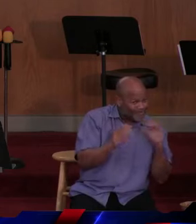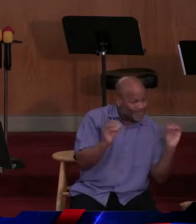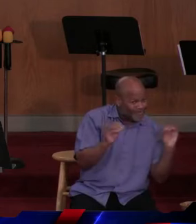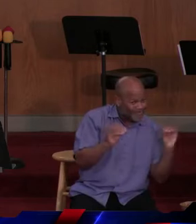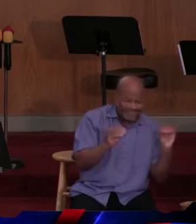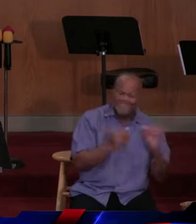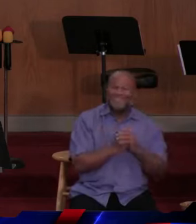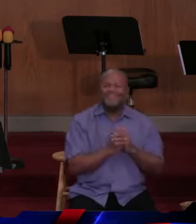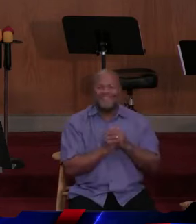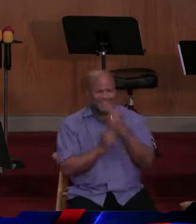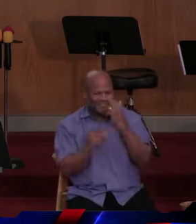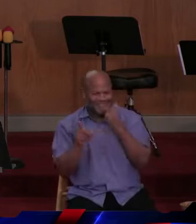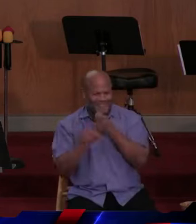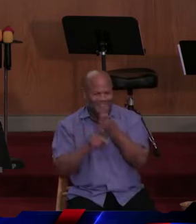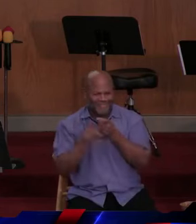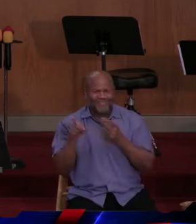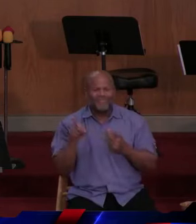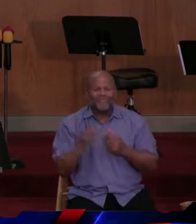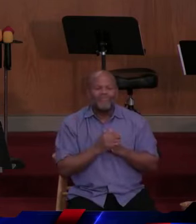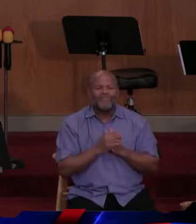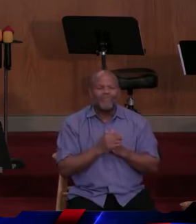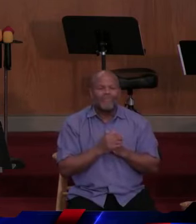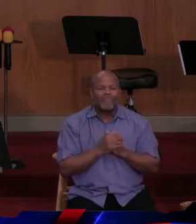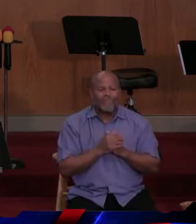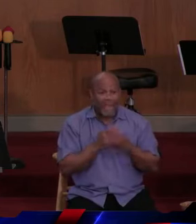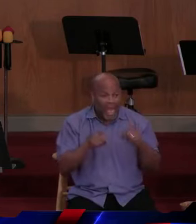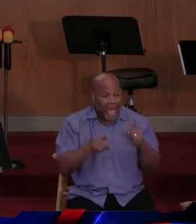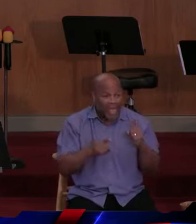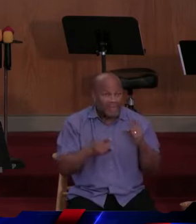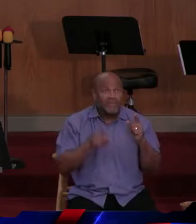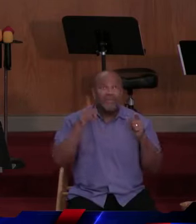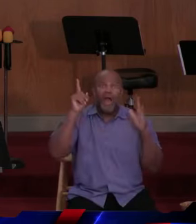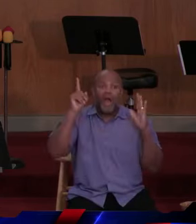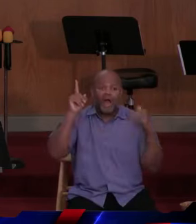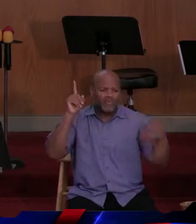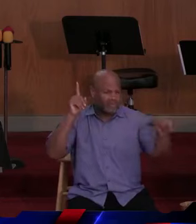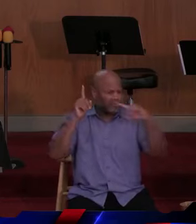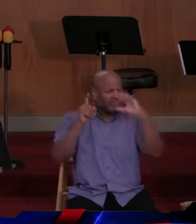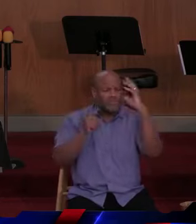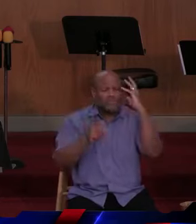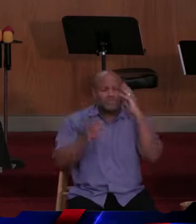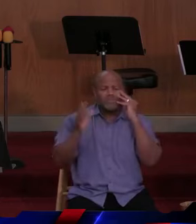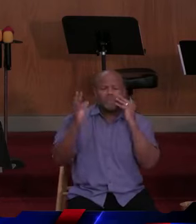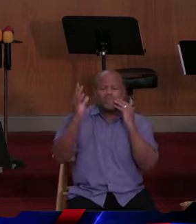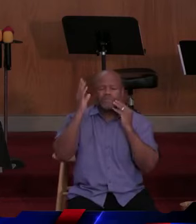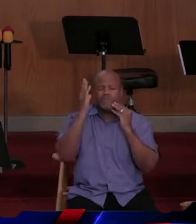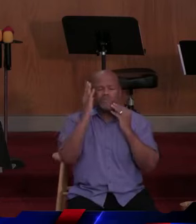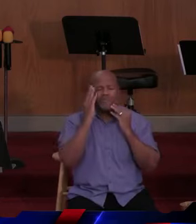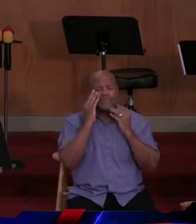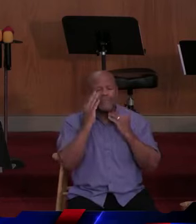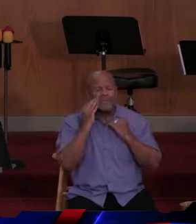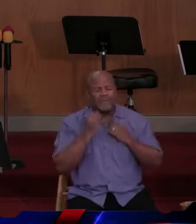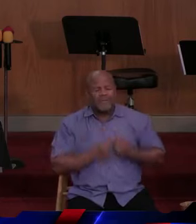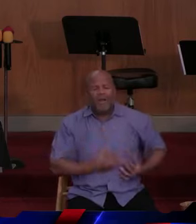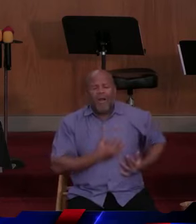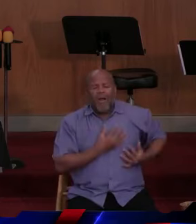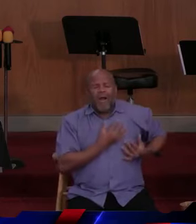But as we experience God, we will experience the burn.